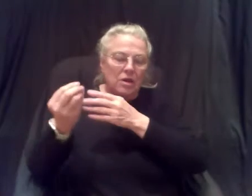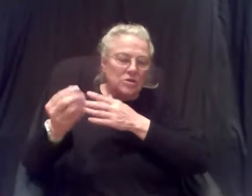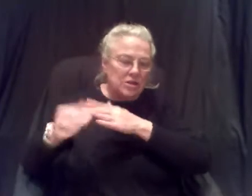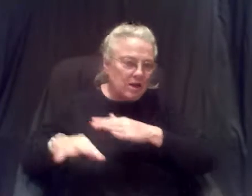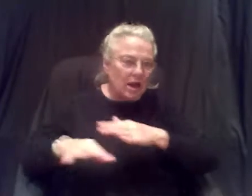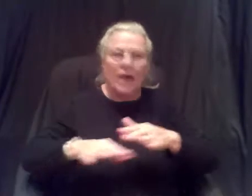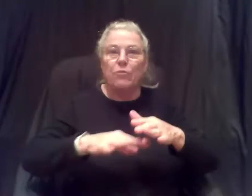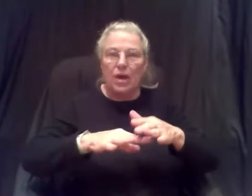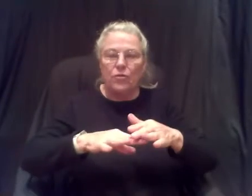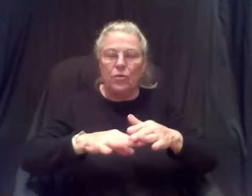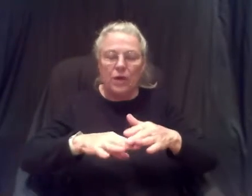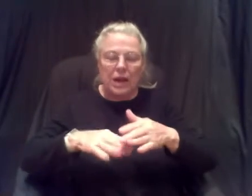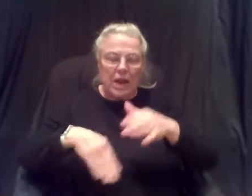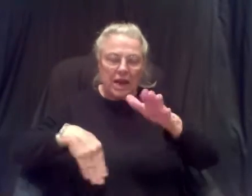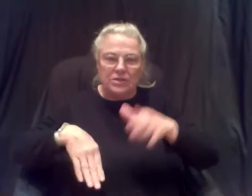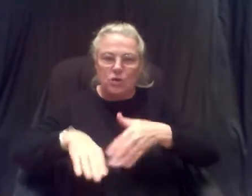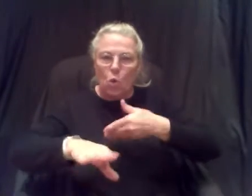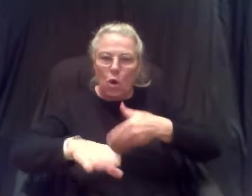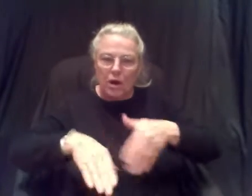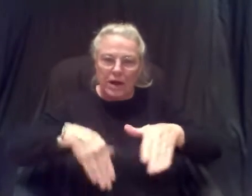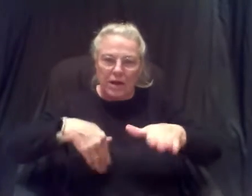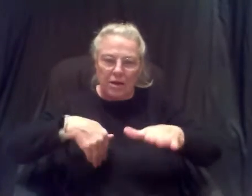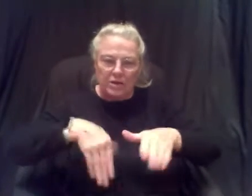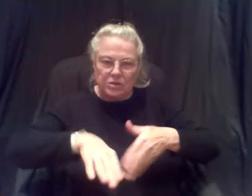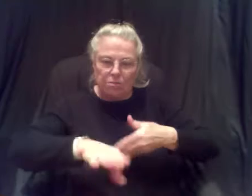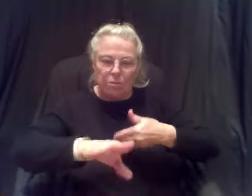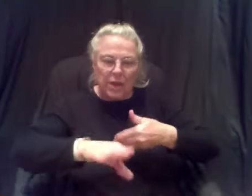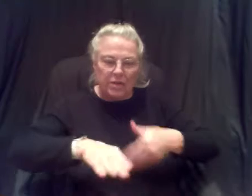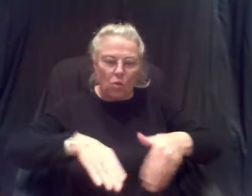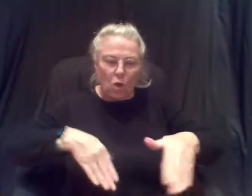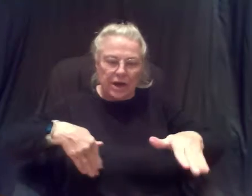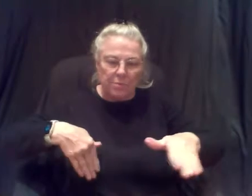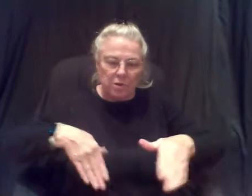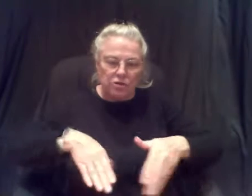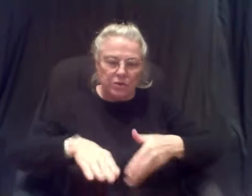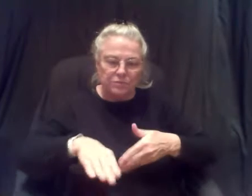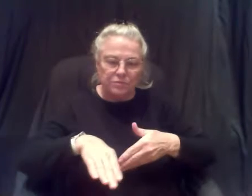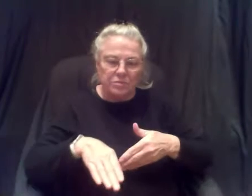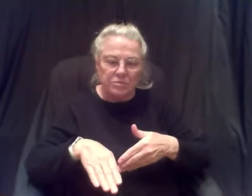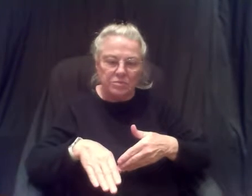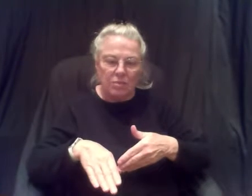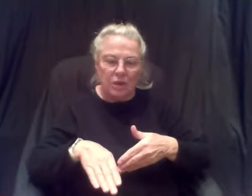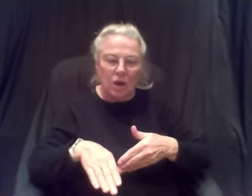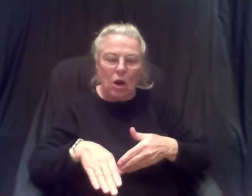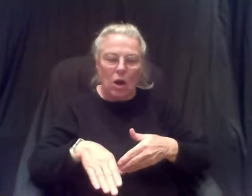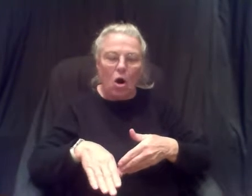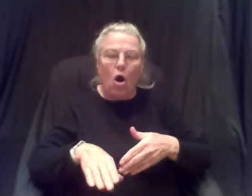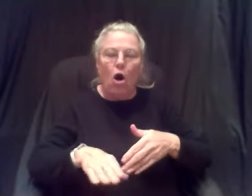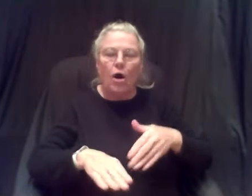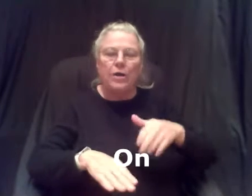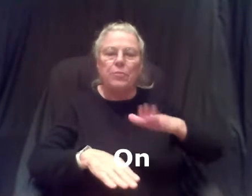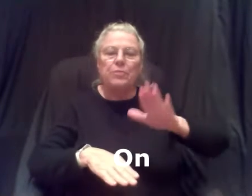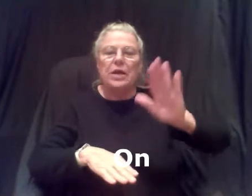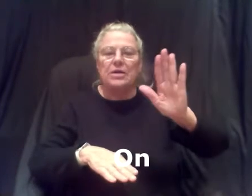just slide right through it. And so walking, just make the walking motion. On,